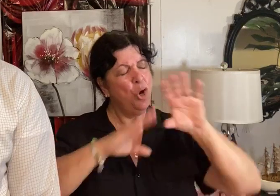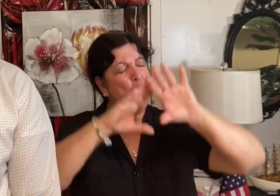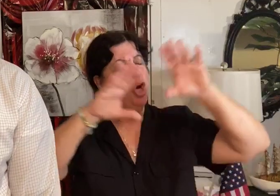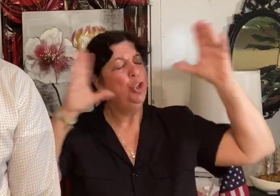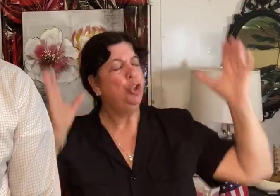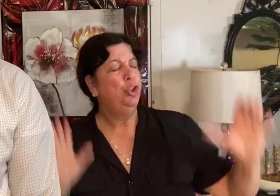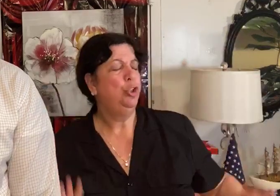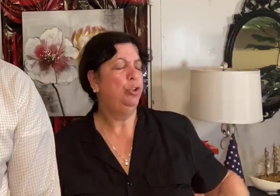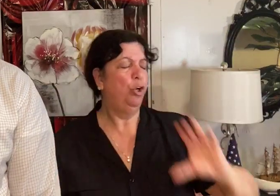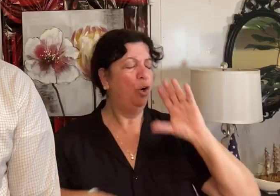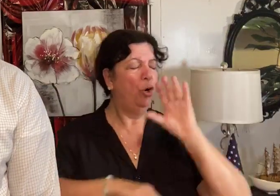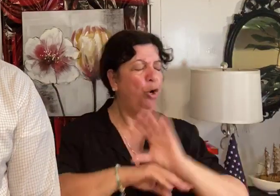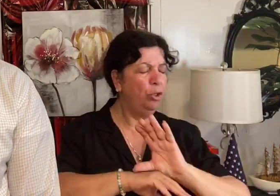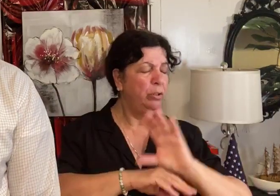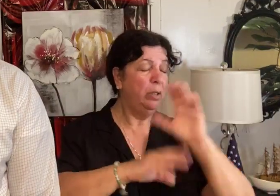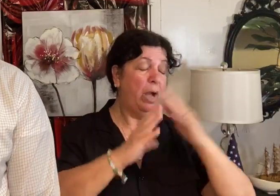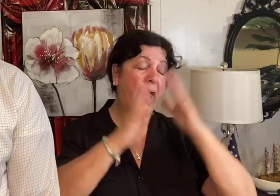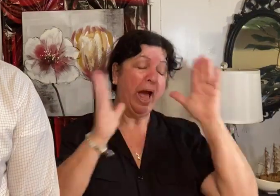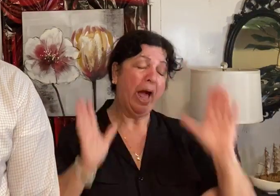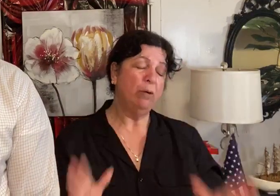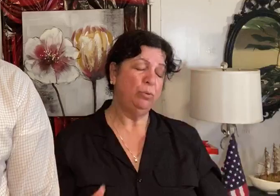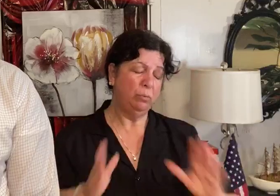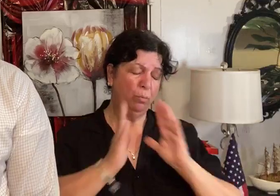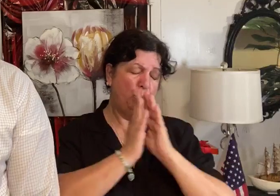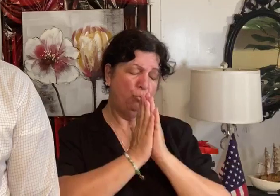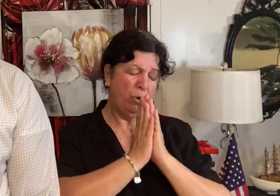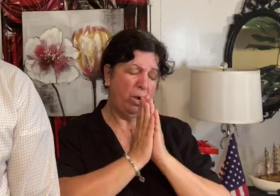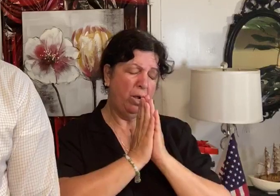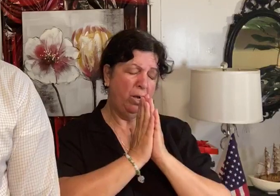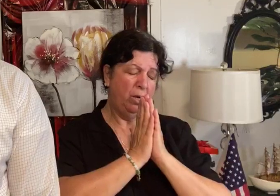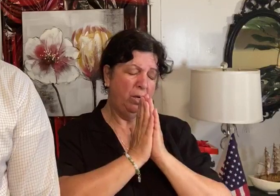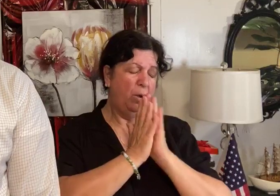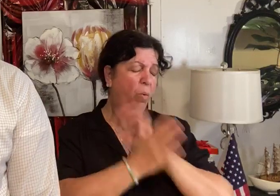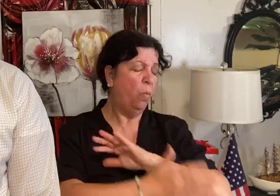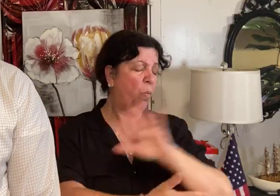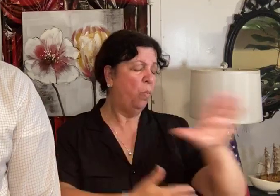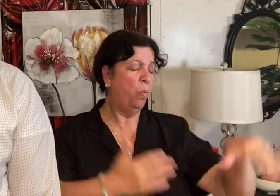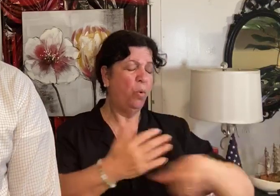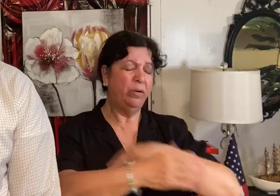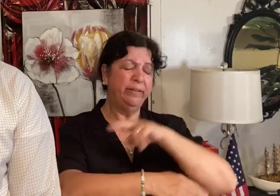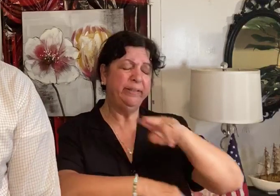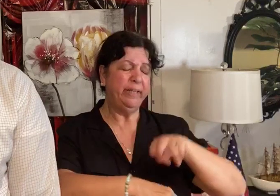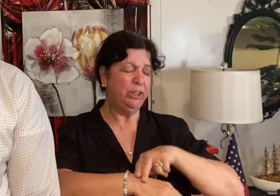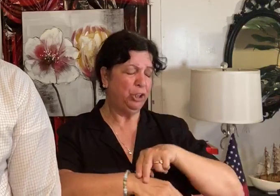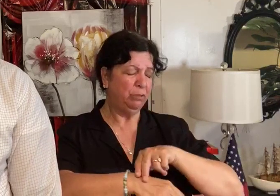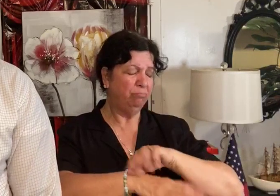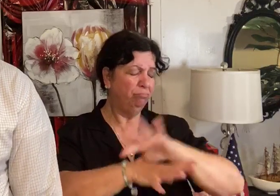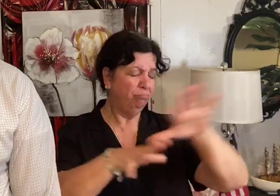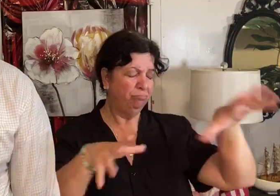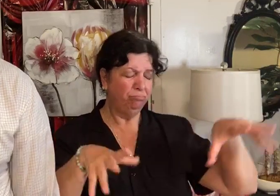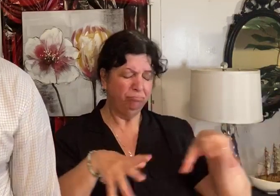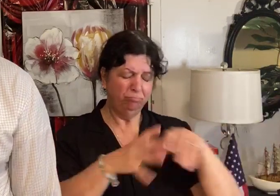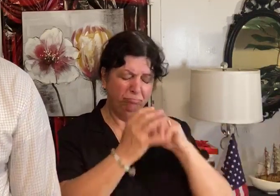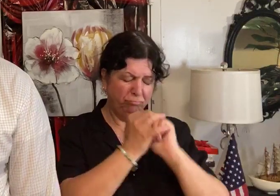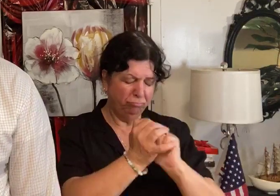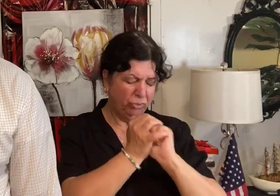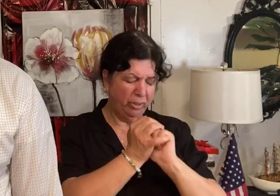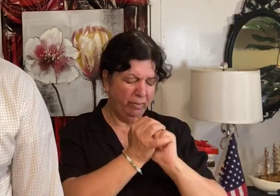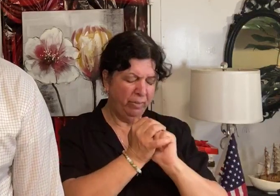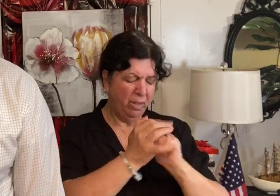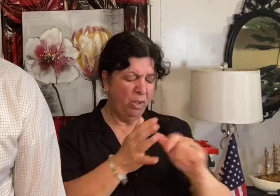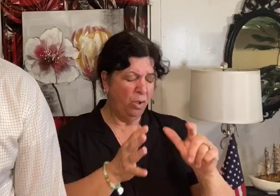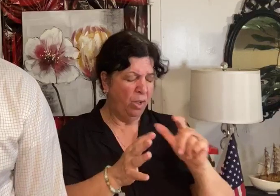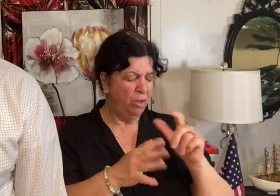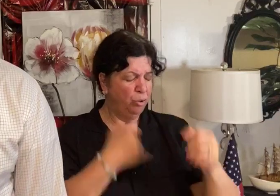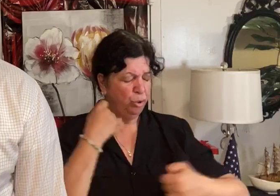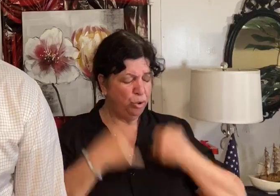Lord God. It's also called the house of prayer, called of all nations. So thank you, God, for it. Lord God, all